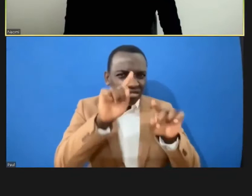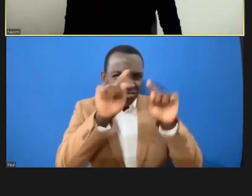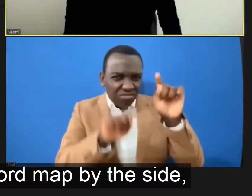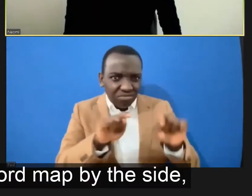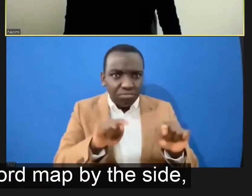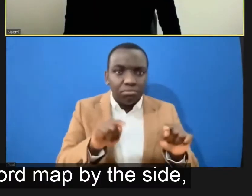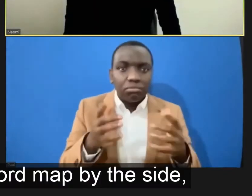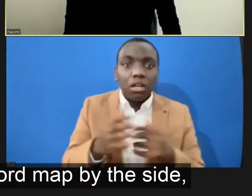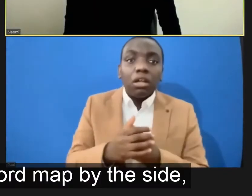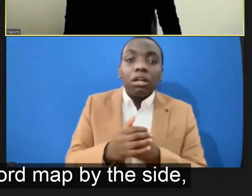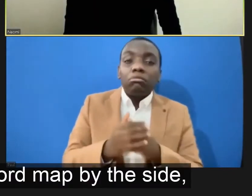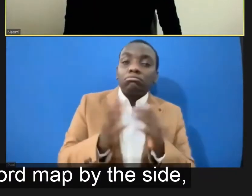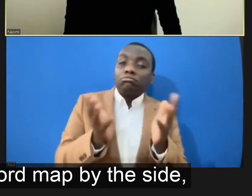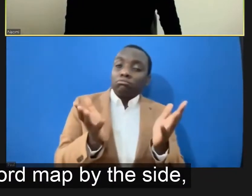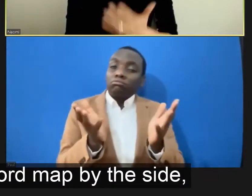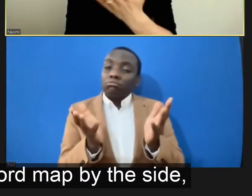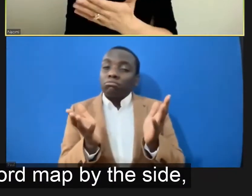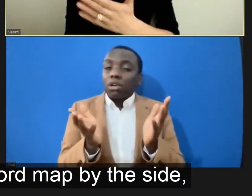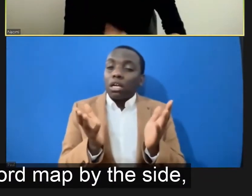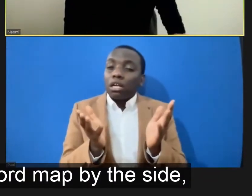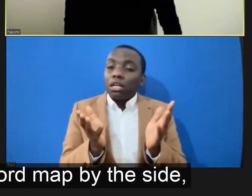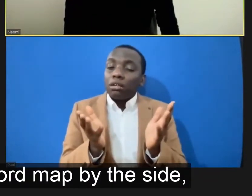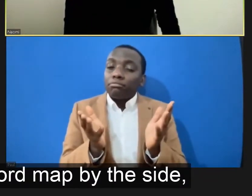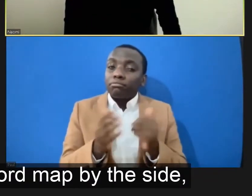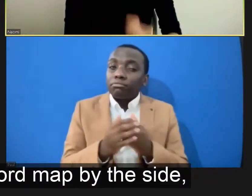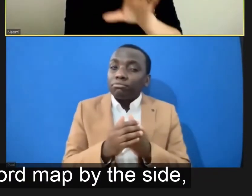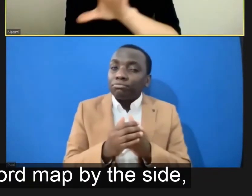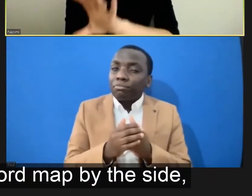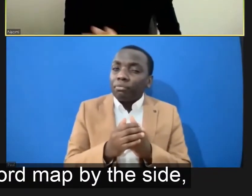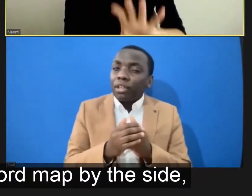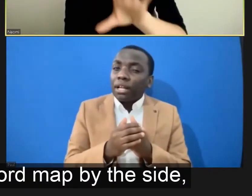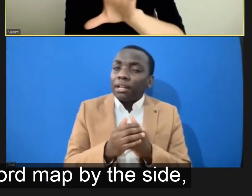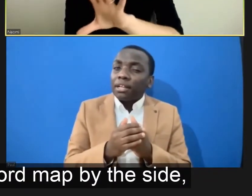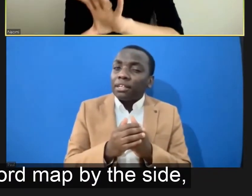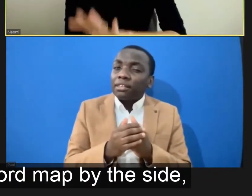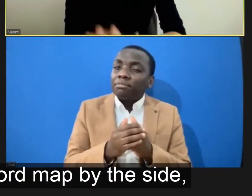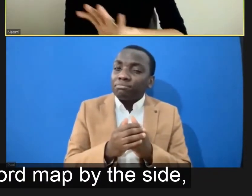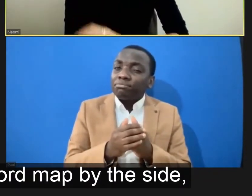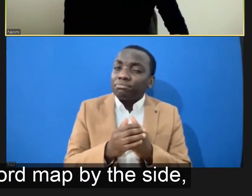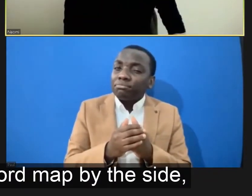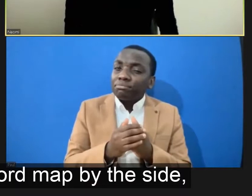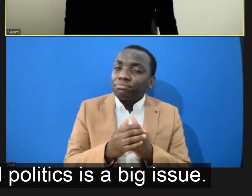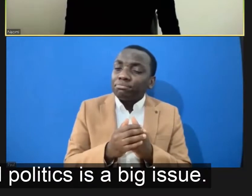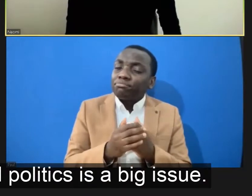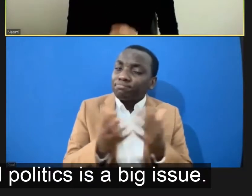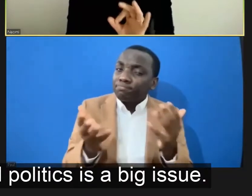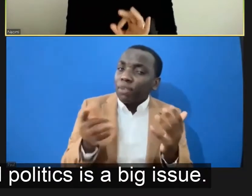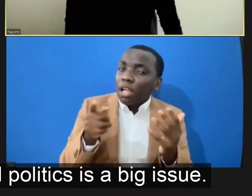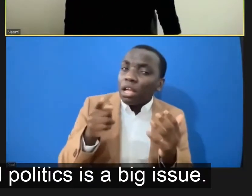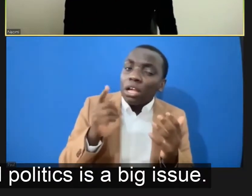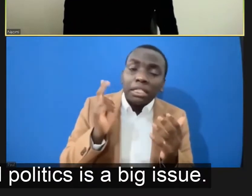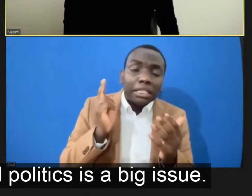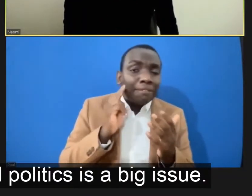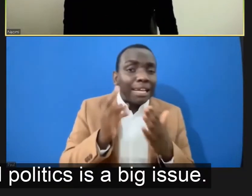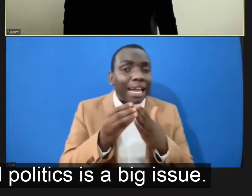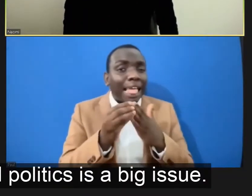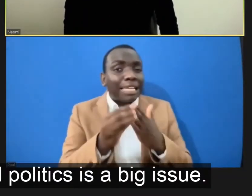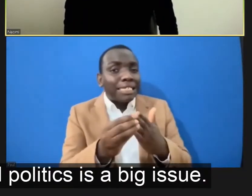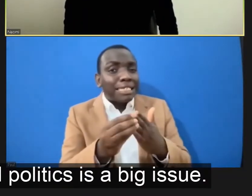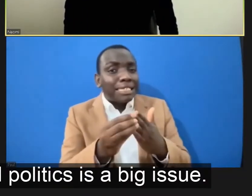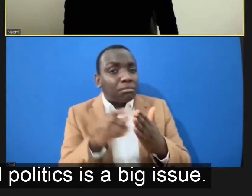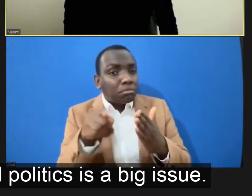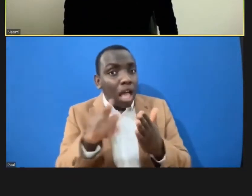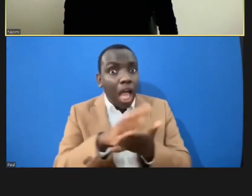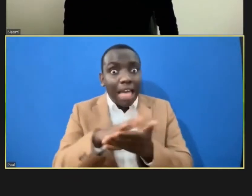So, as you can see from the word map by the side, we've got politics in there, and politics is a big